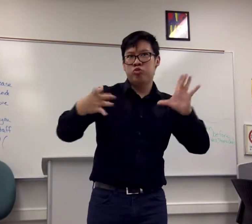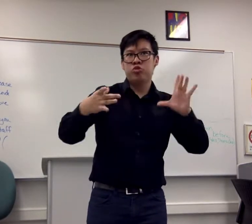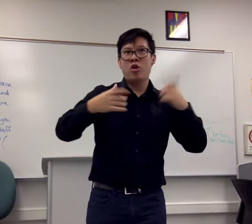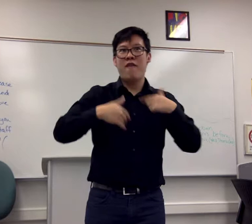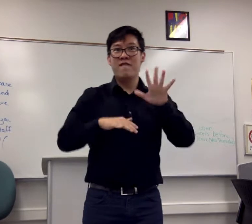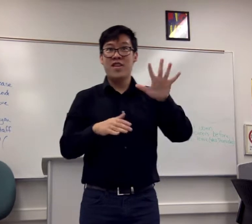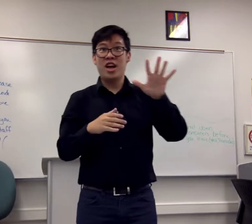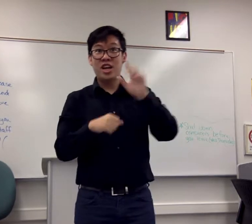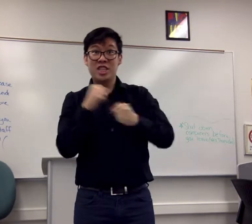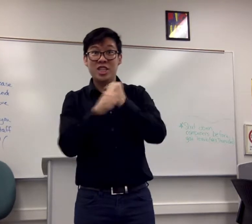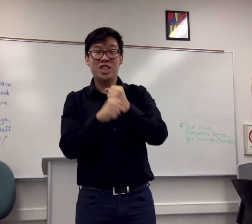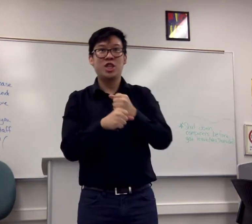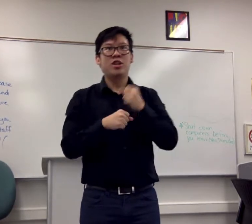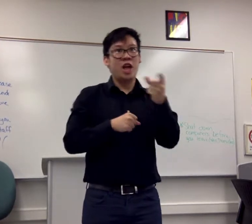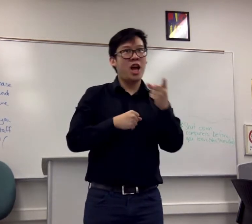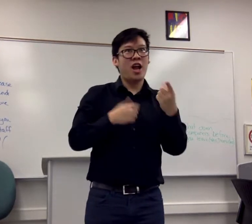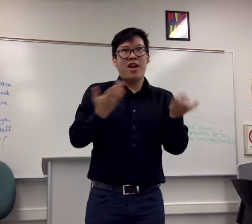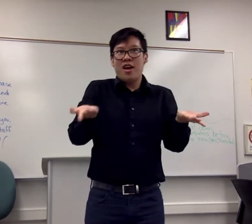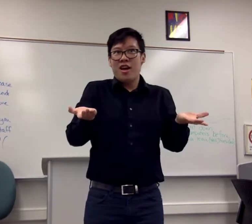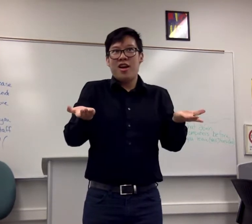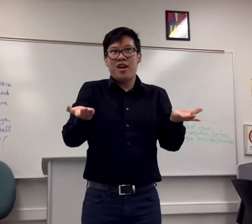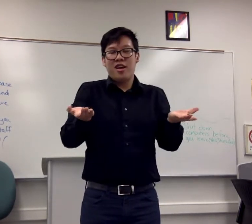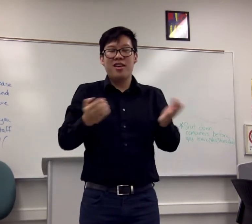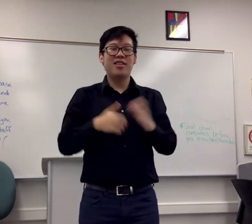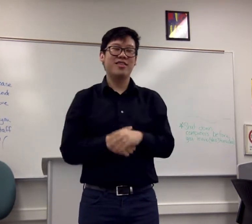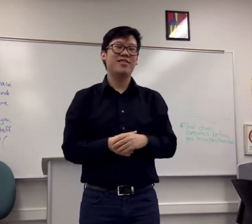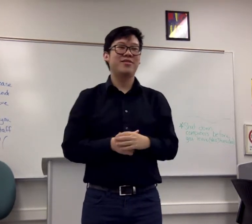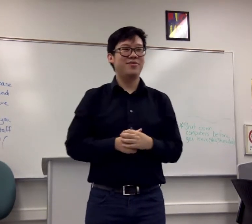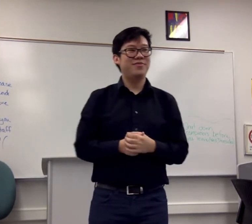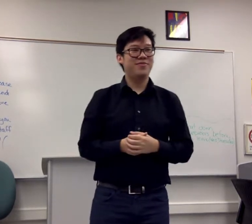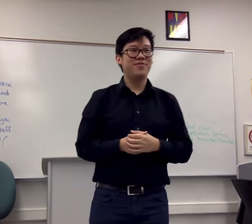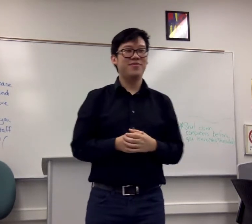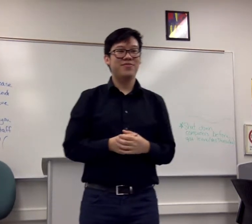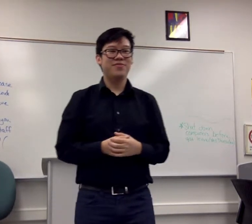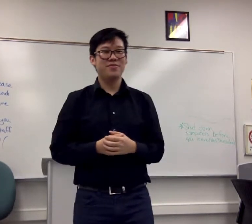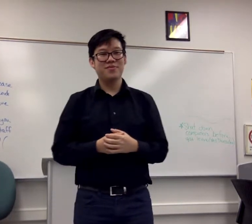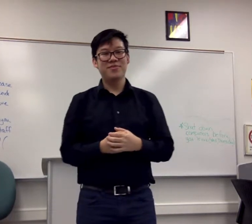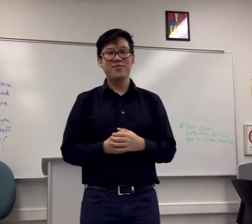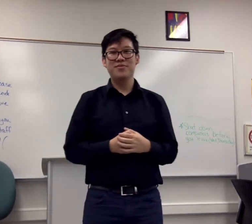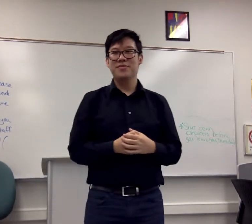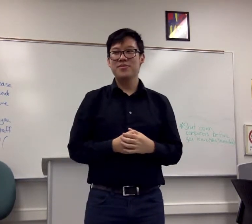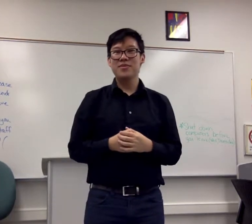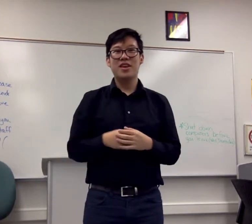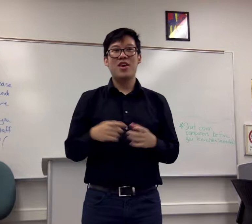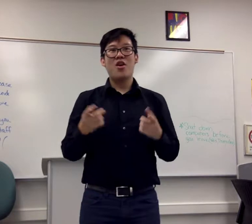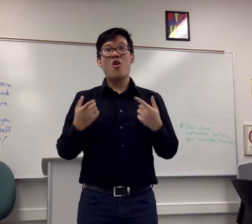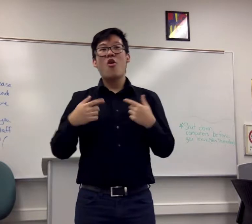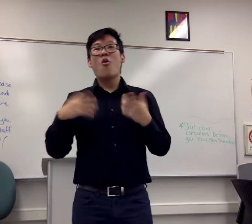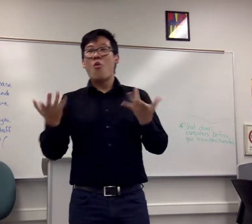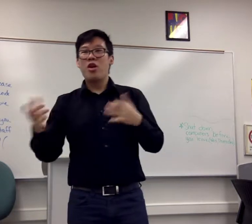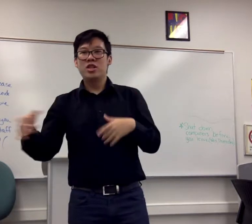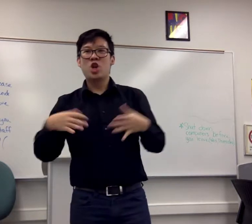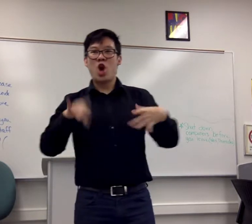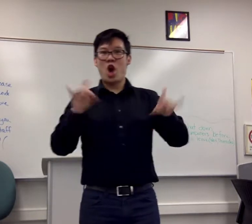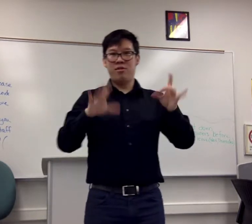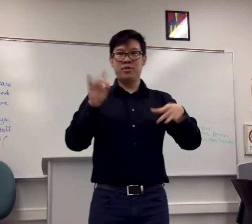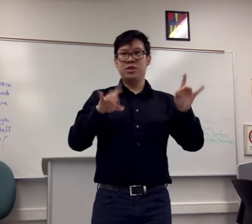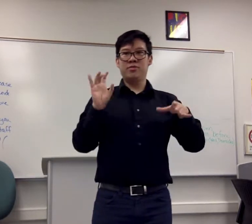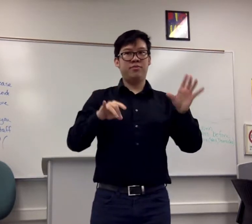Wow. That's messed up, though. Okay, wait. That's a wedding is like 4 hours. Okay, so what are our really options? 2 hours. Our options are show up to this